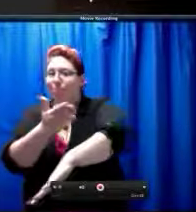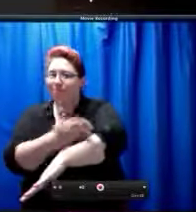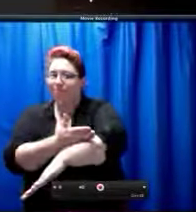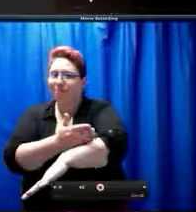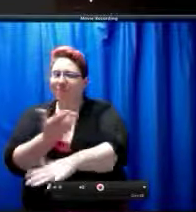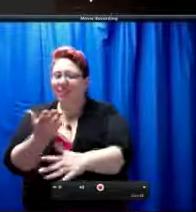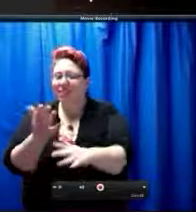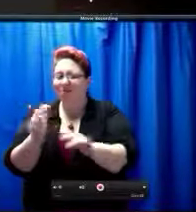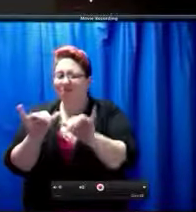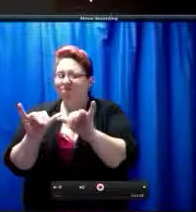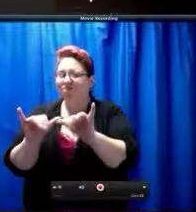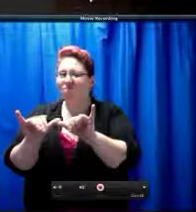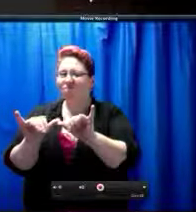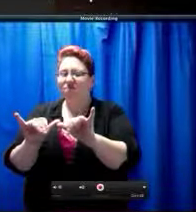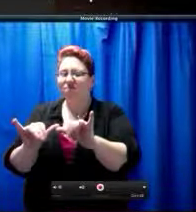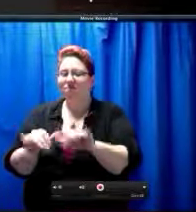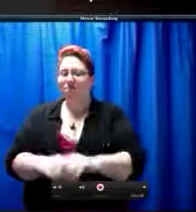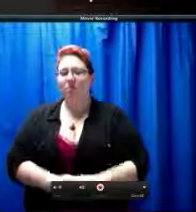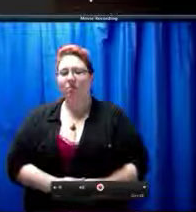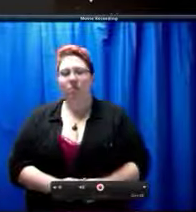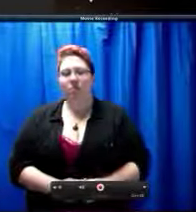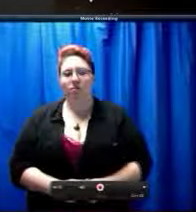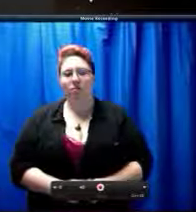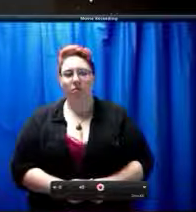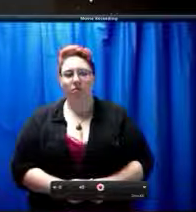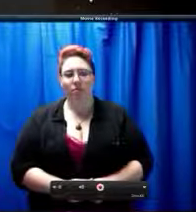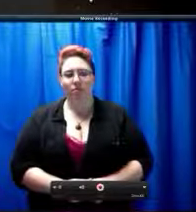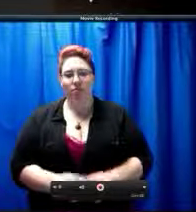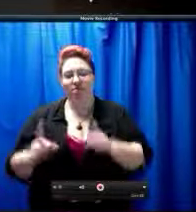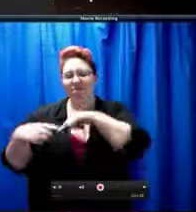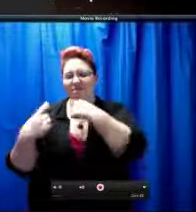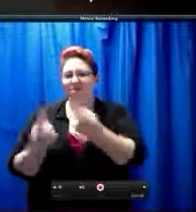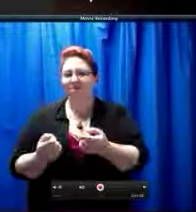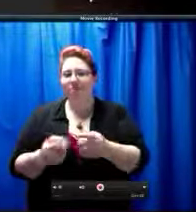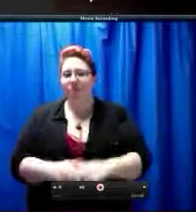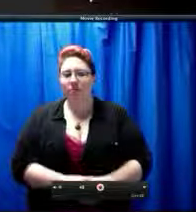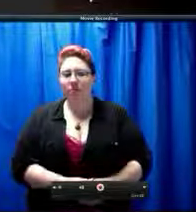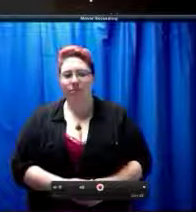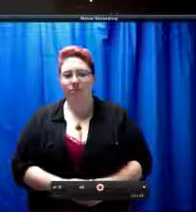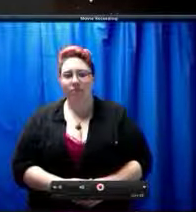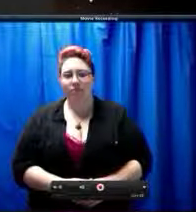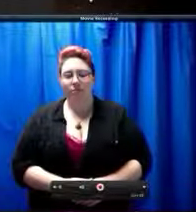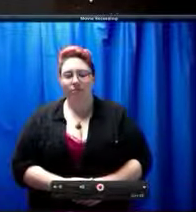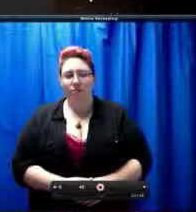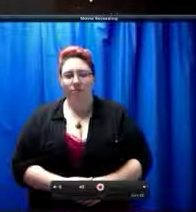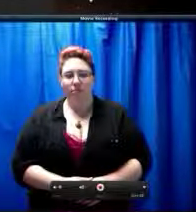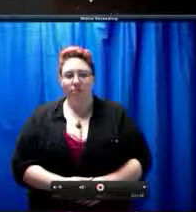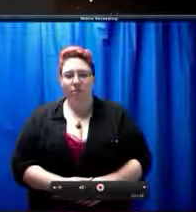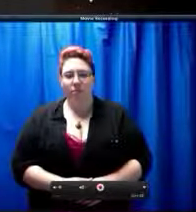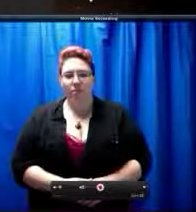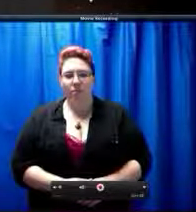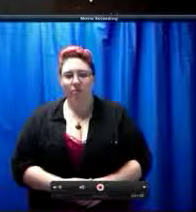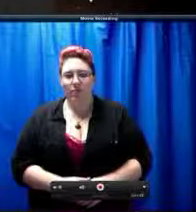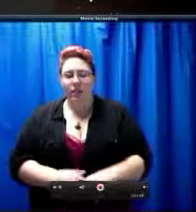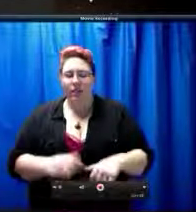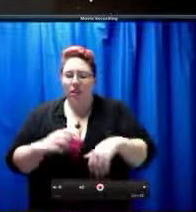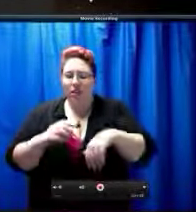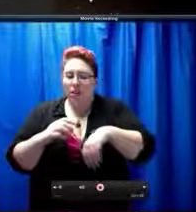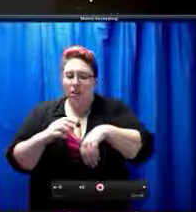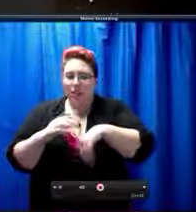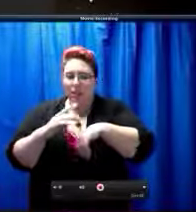same. What we now are very clear about is that oral cancer is officially an epidemic, and early detection is